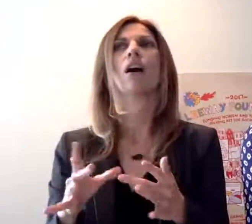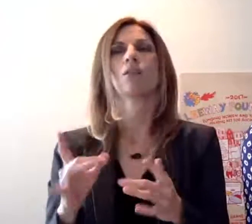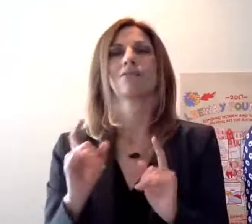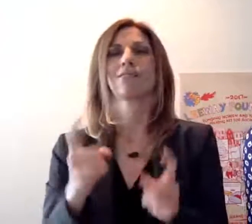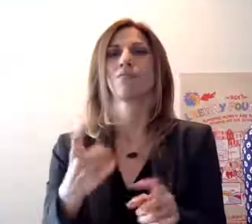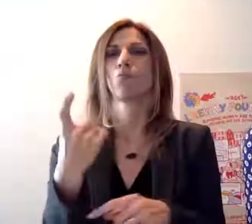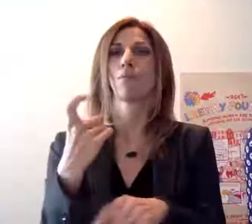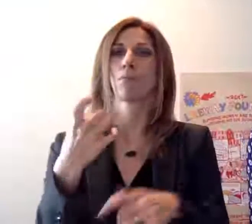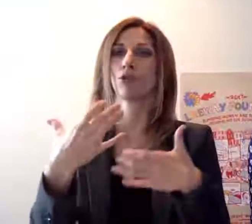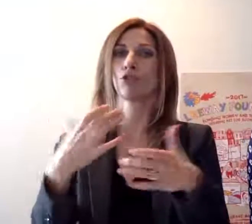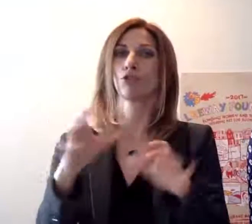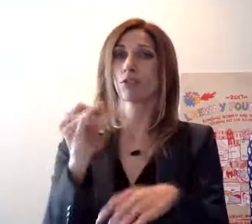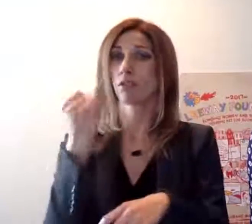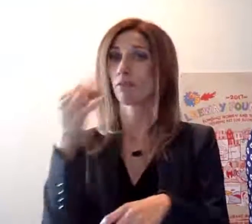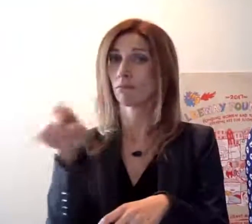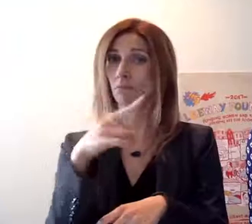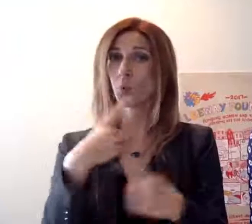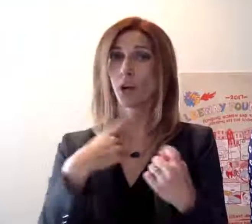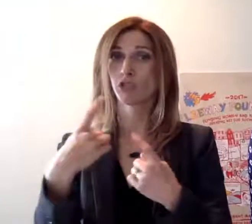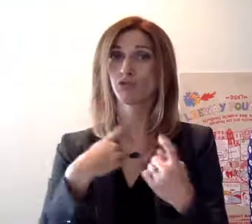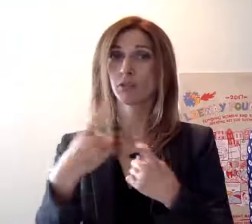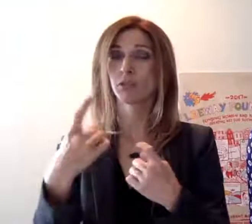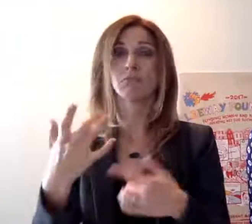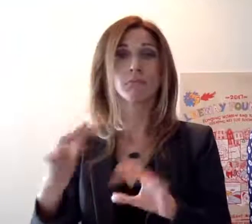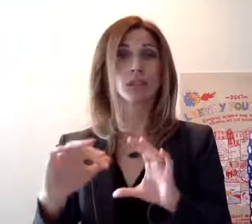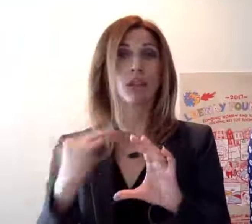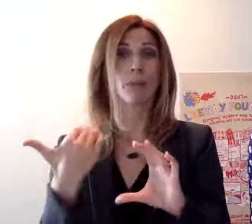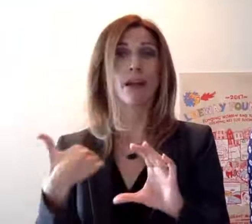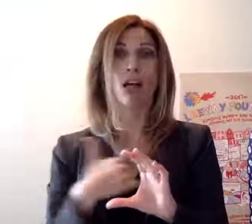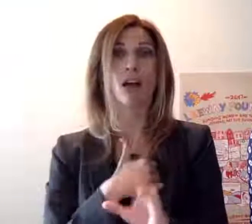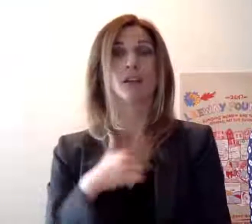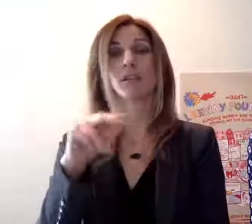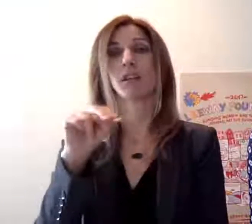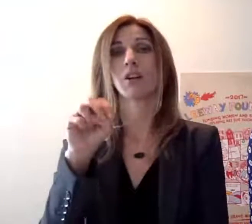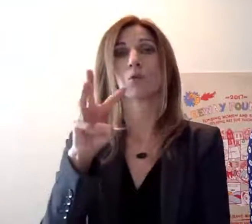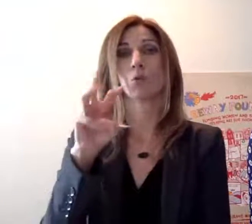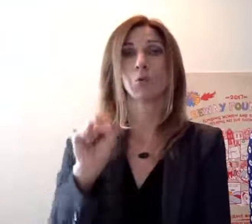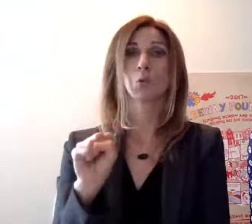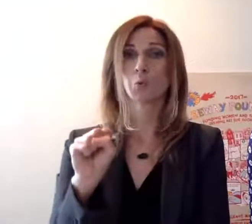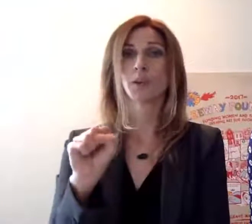one last chance if anyone else has any questions to email us at